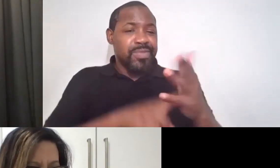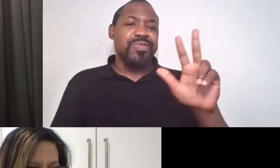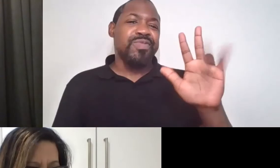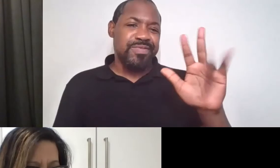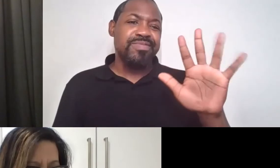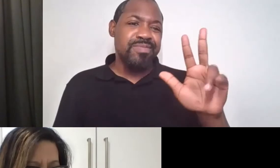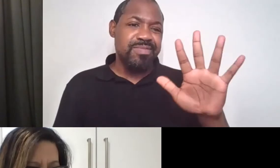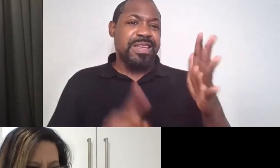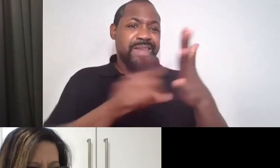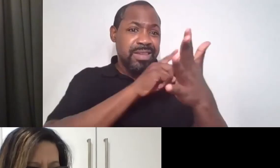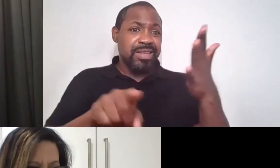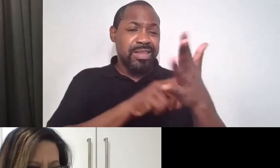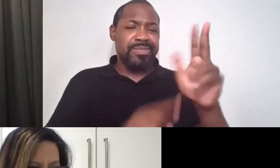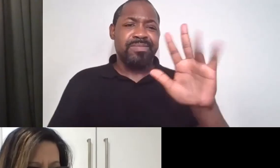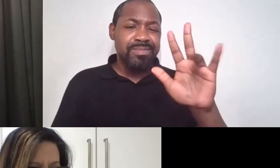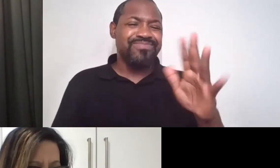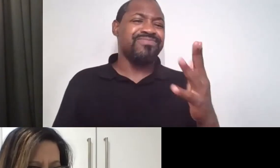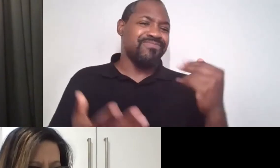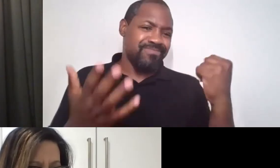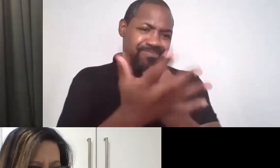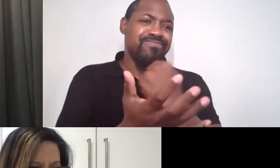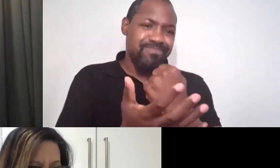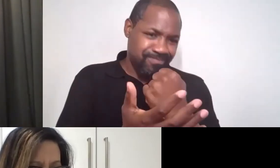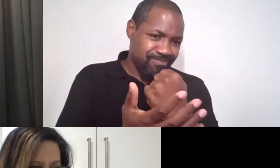There were jobs, 35 that were canceled.